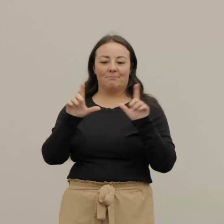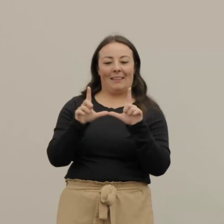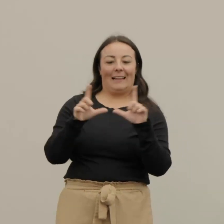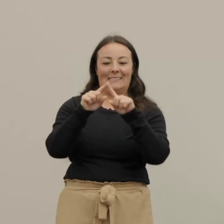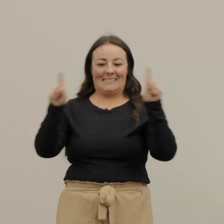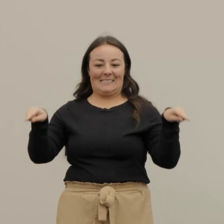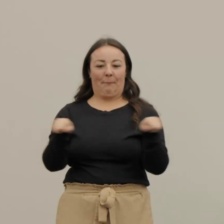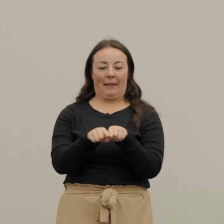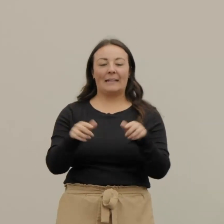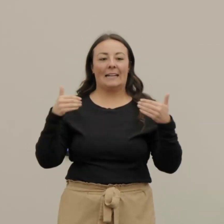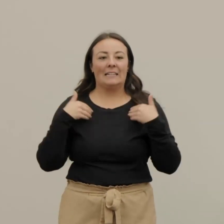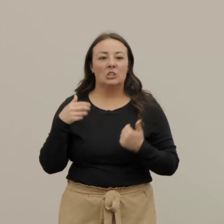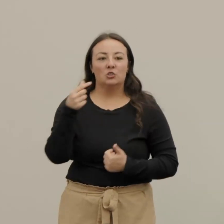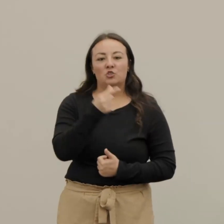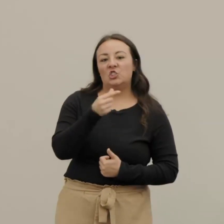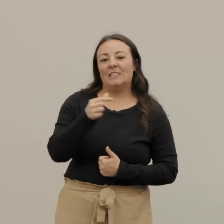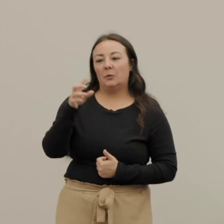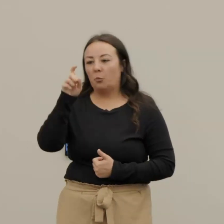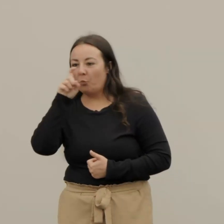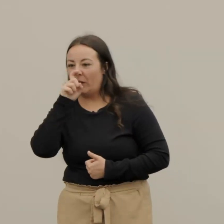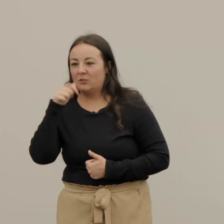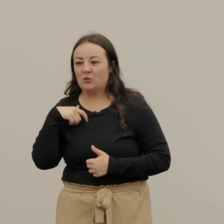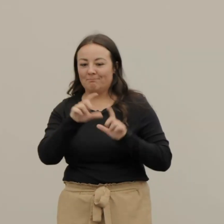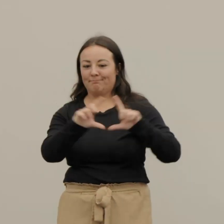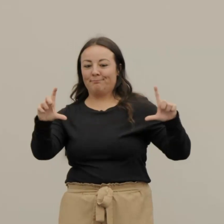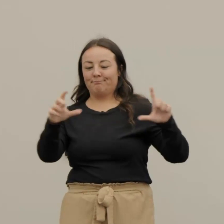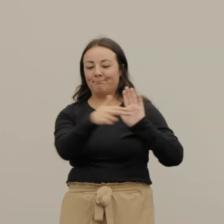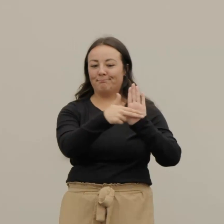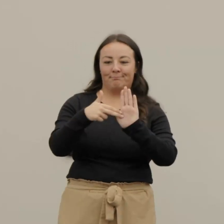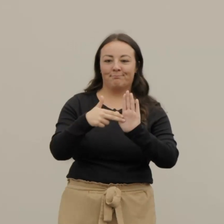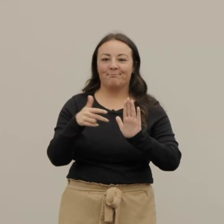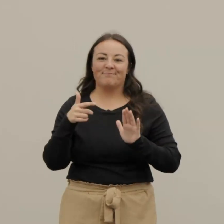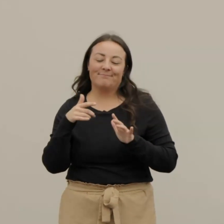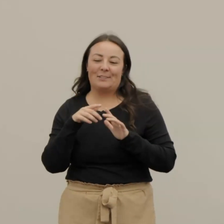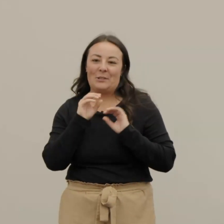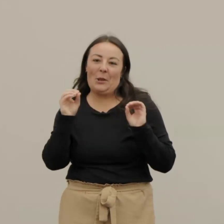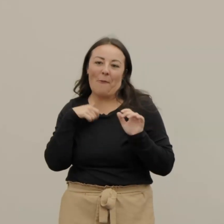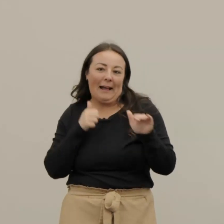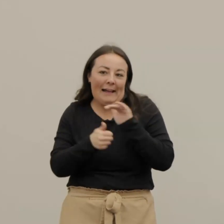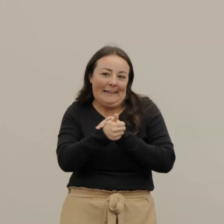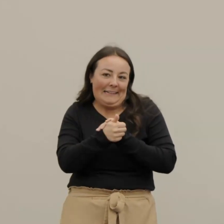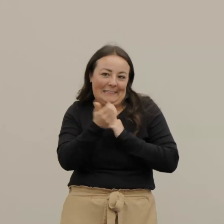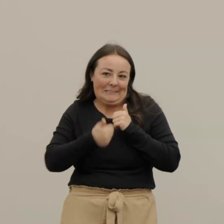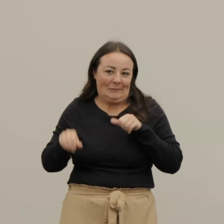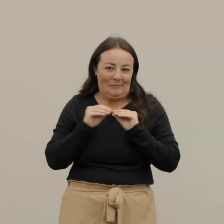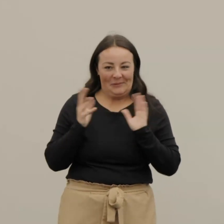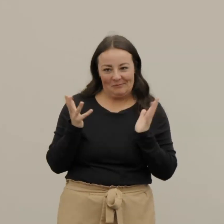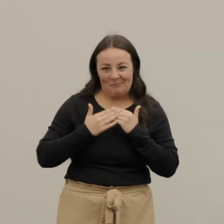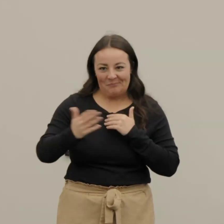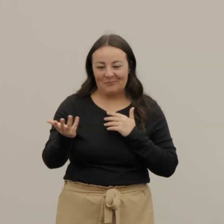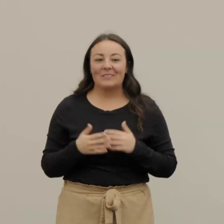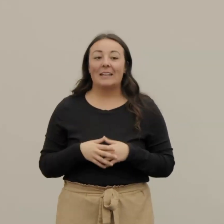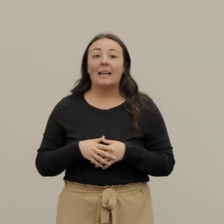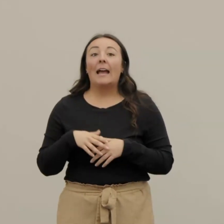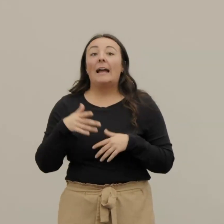car. I can't go anywhere stealth. So after lunch, it's a good topic. Don't make